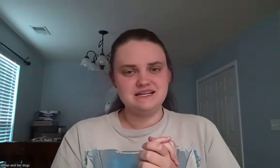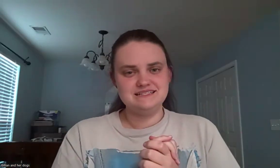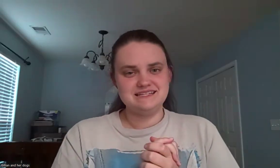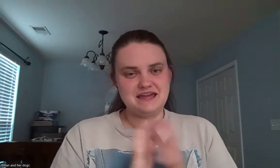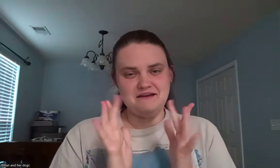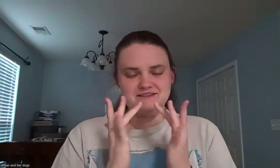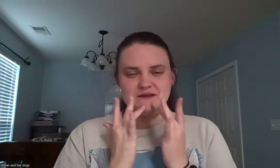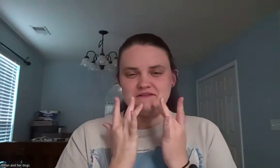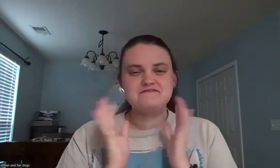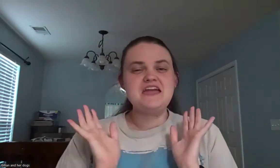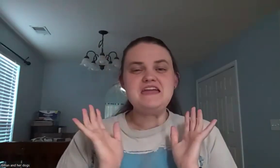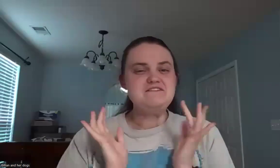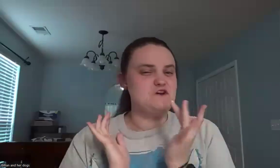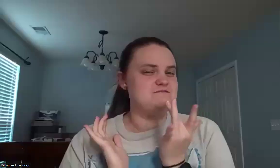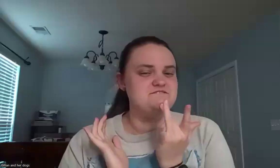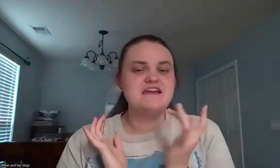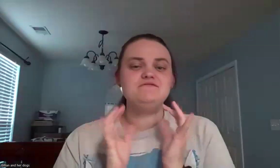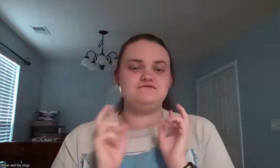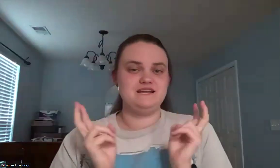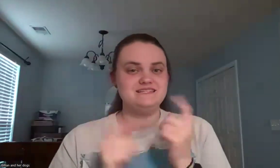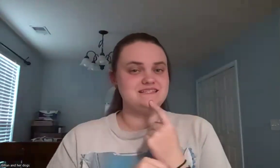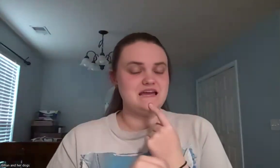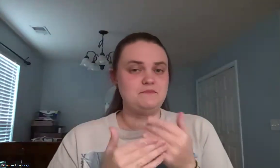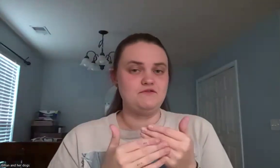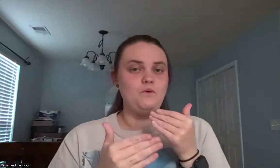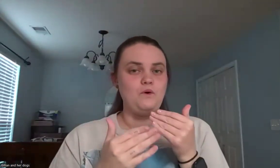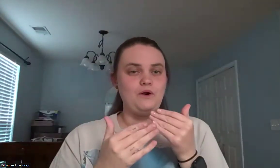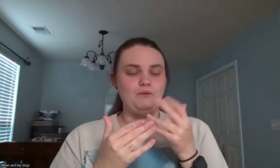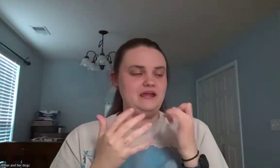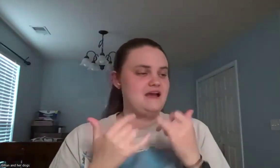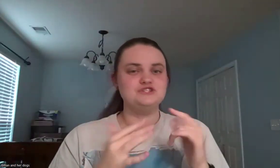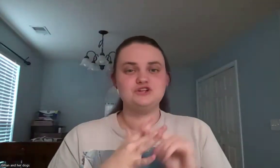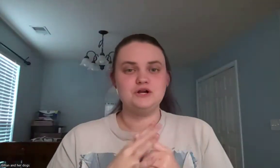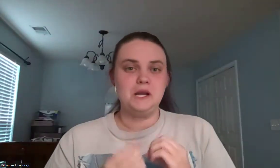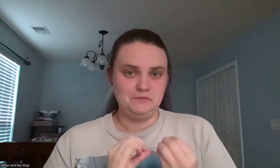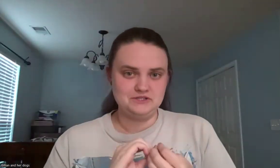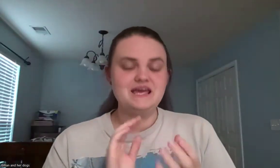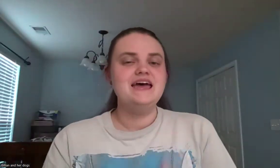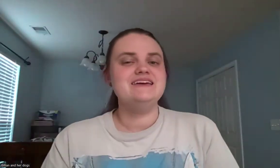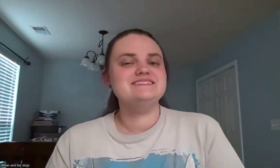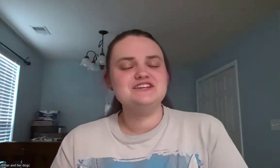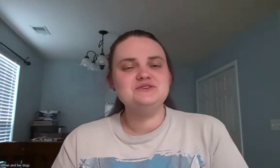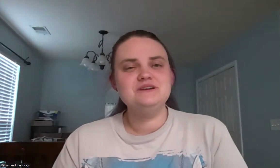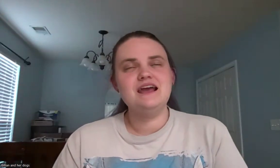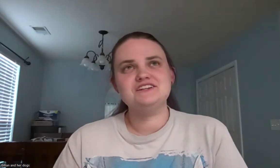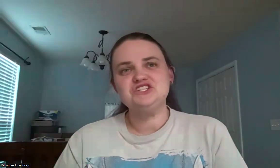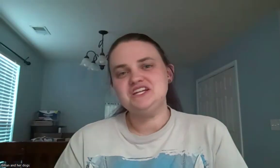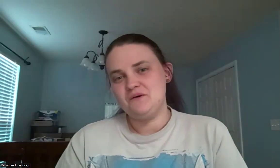to say, it's like my favorite phrase to say before we ever start numbers is that you can actually go up